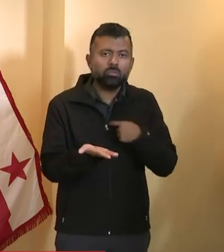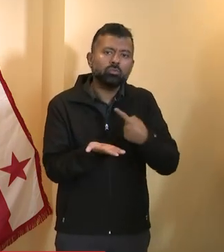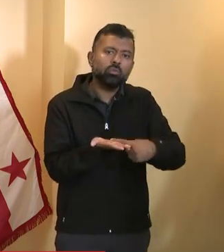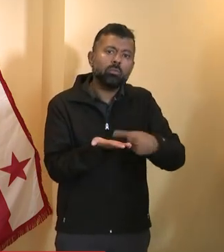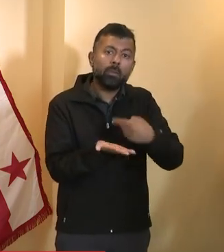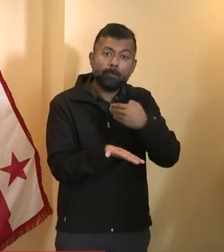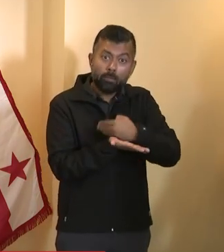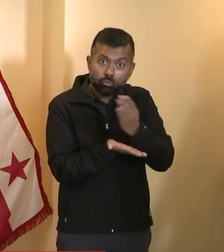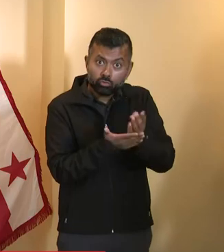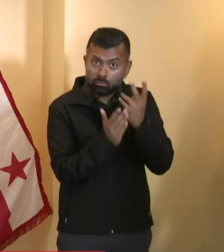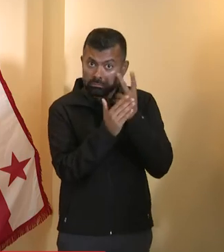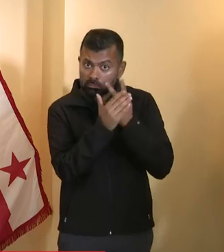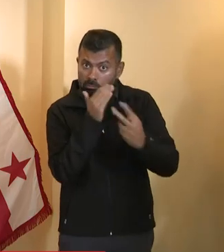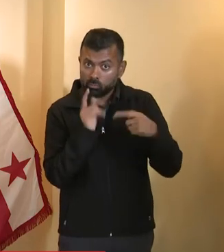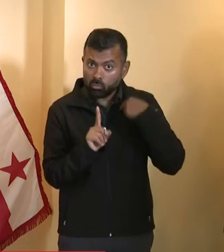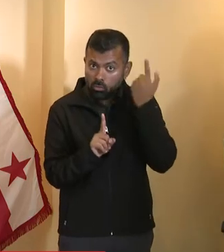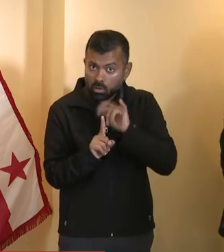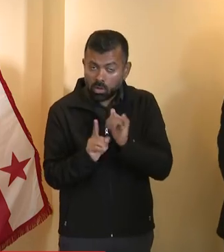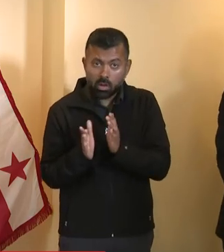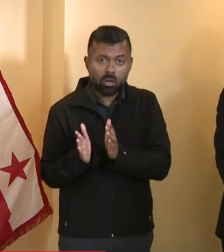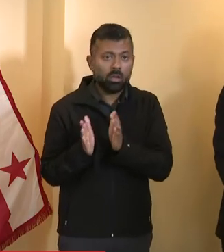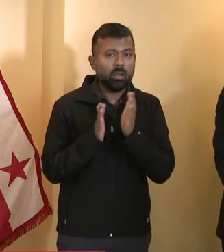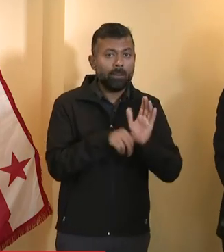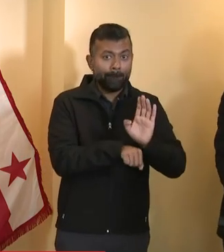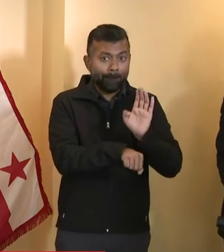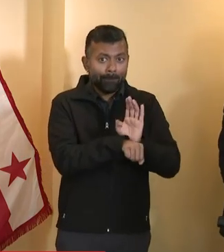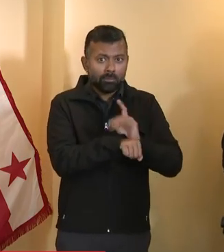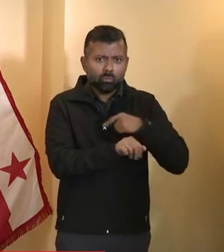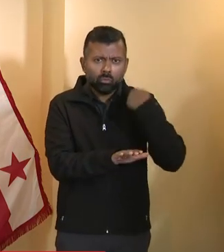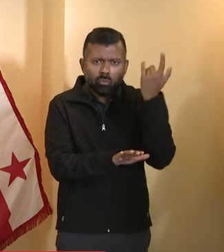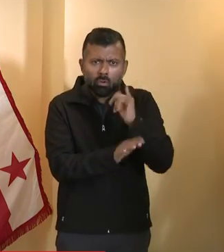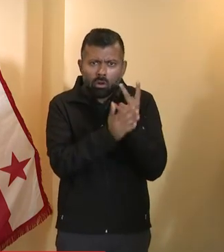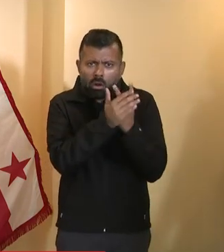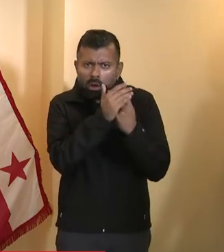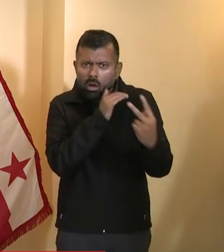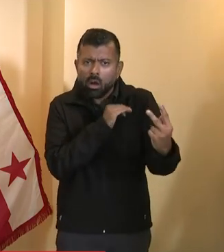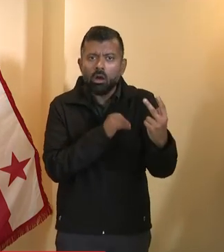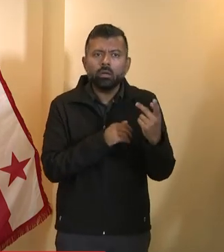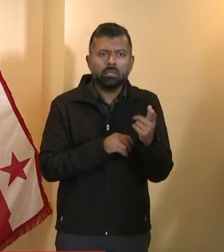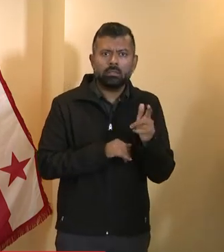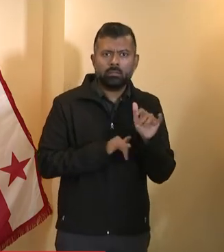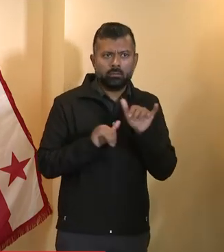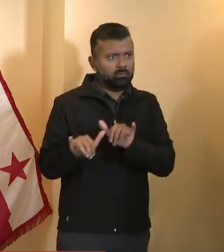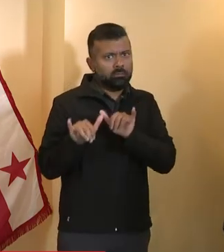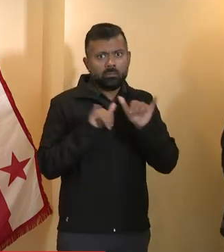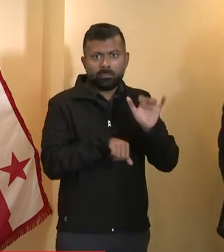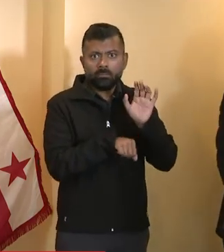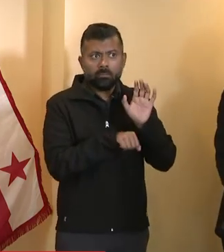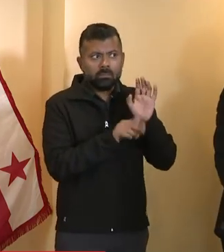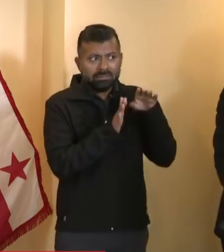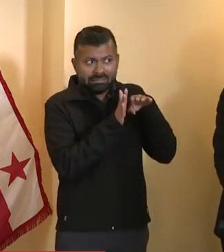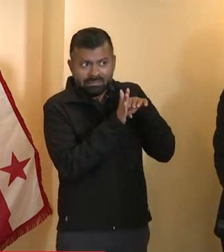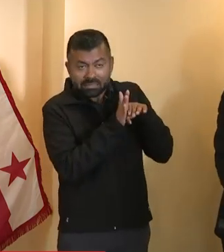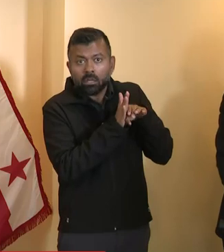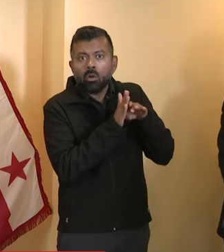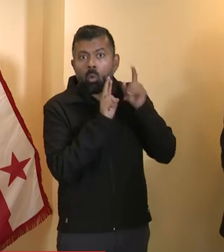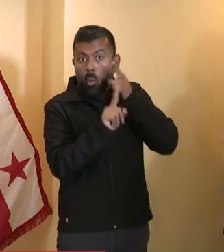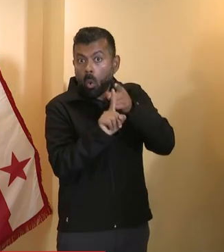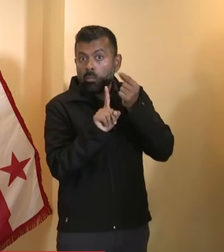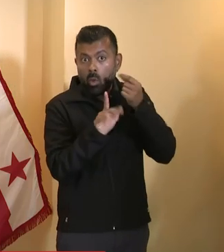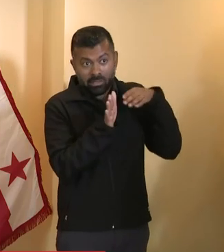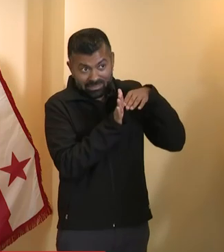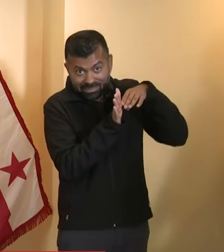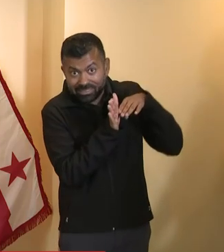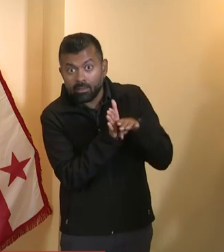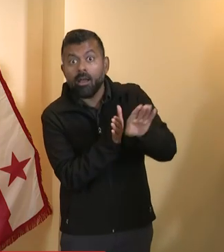it bottomed out and then it'll go up. The same will be true for how we address job loss. We will look at the forecast with the